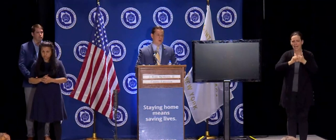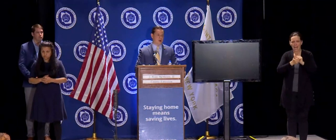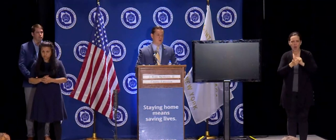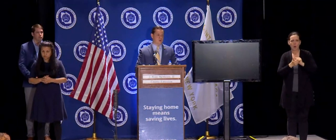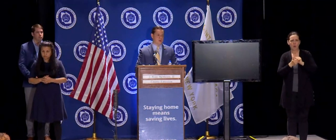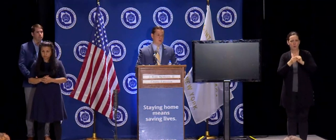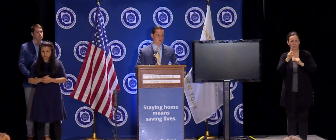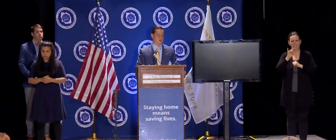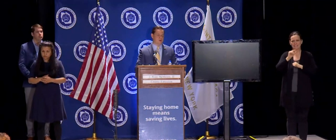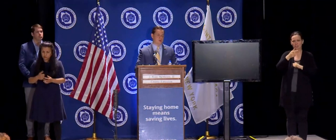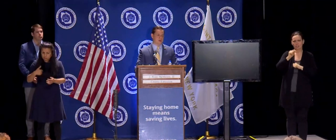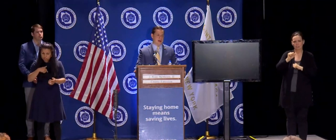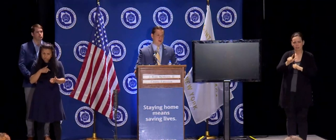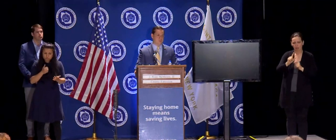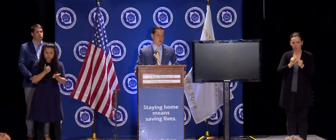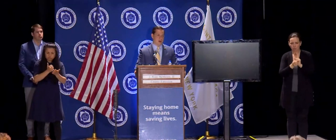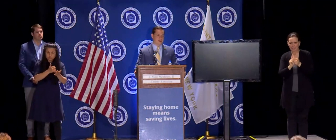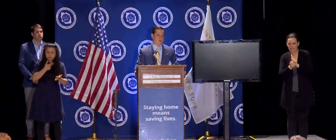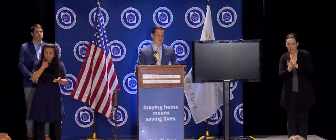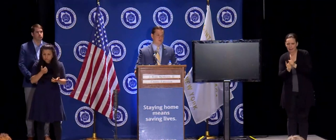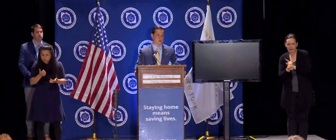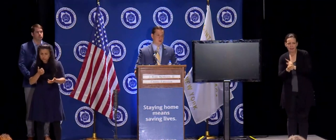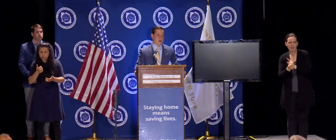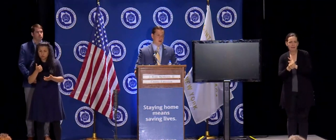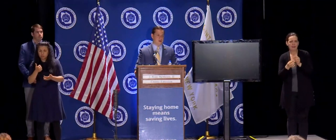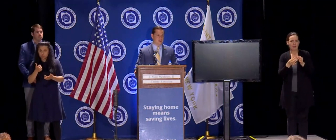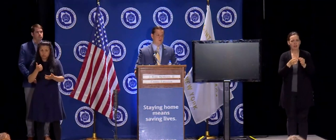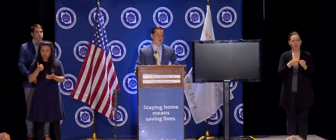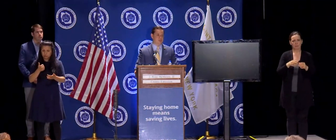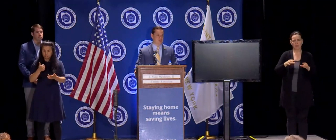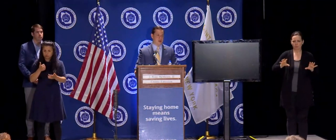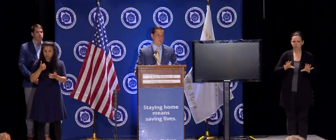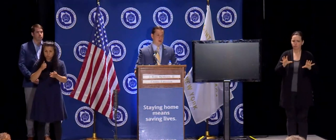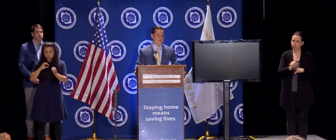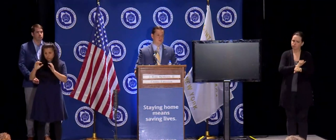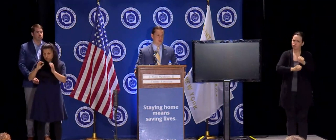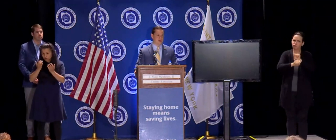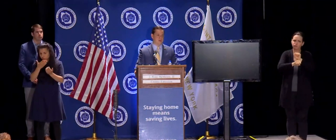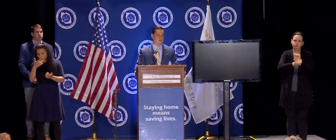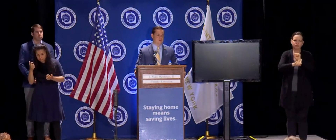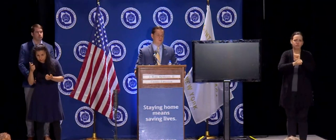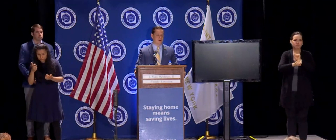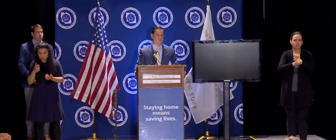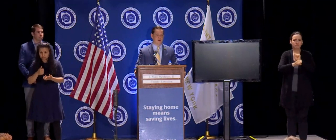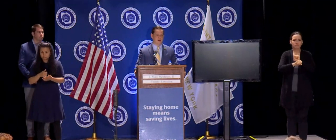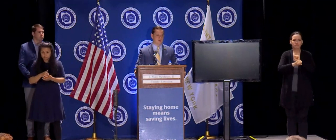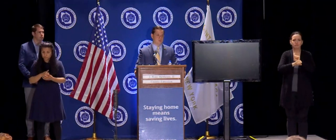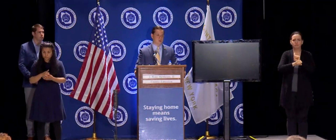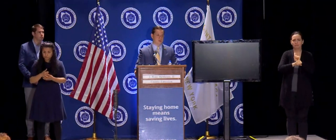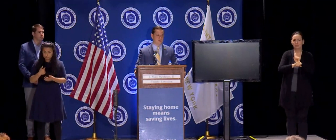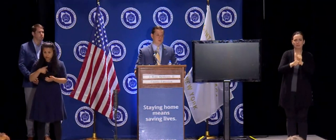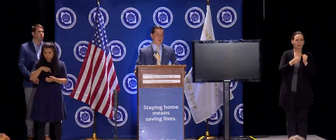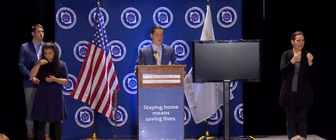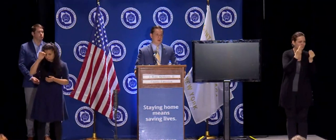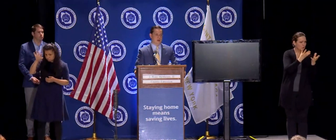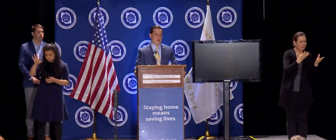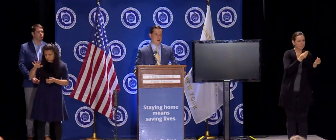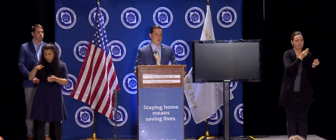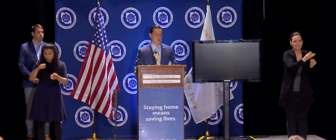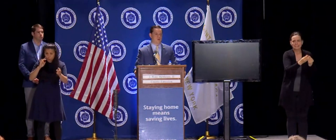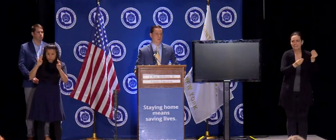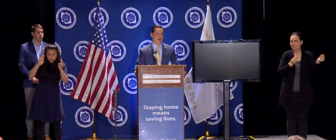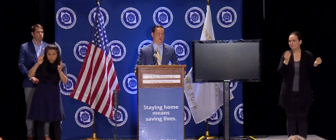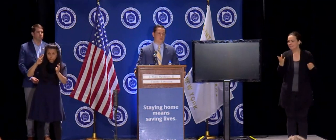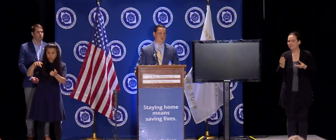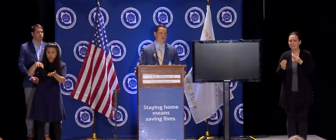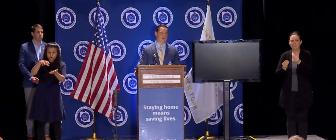But we have been doing a lot of proactive information drop-offs in various communities.